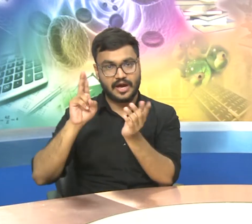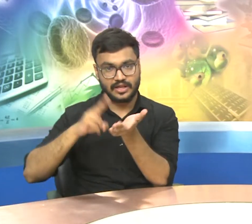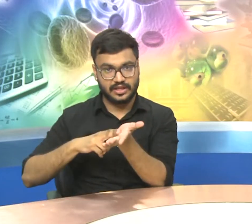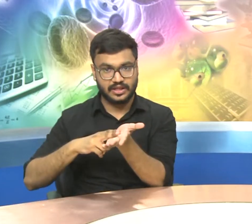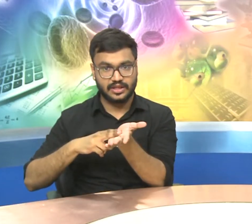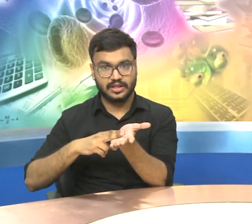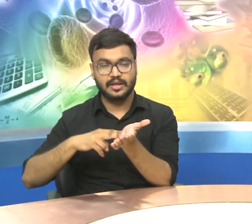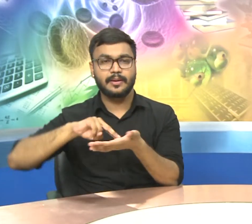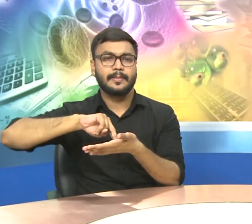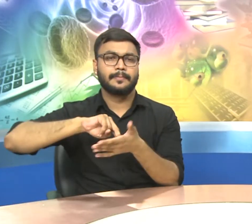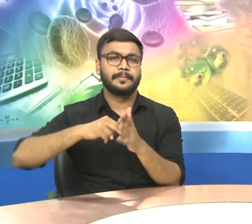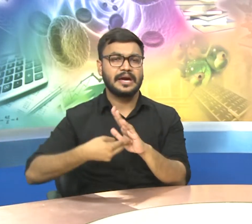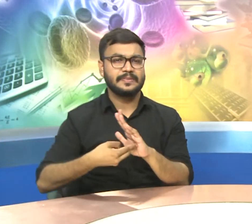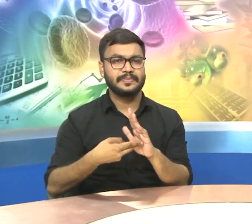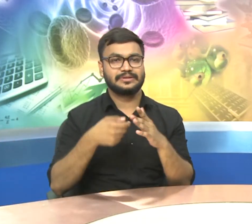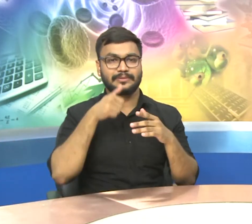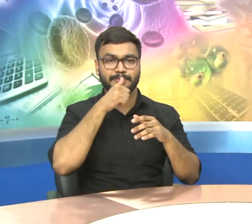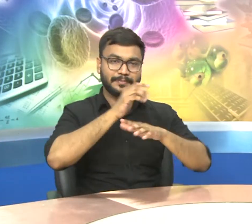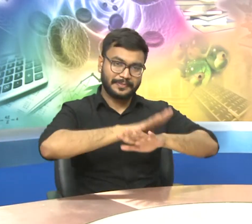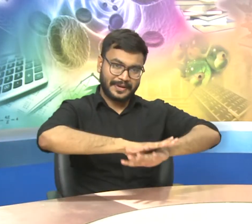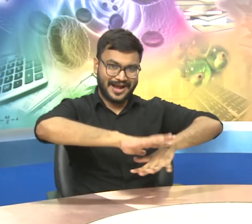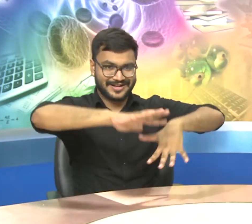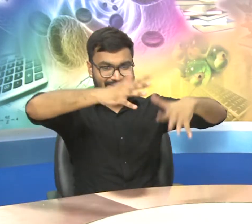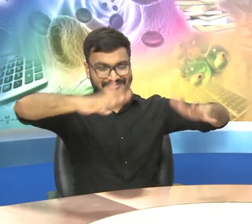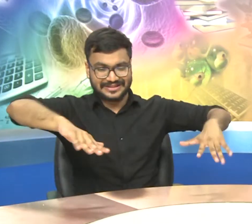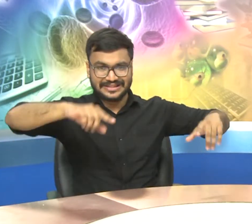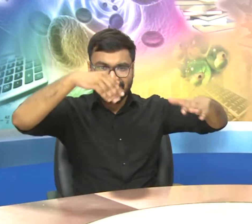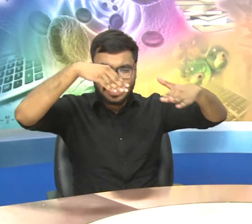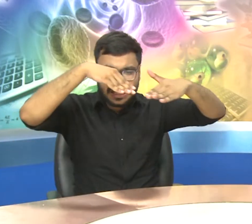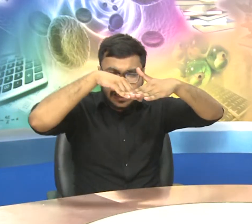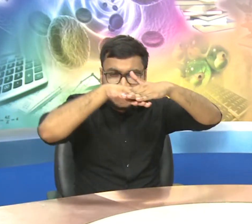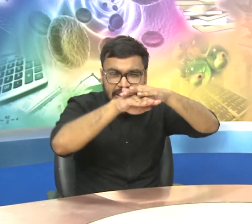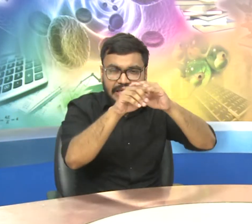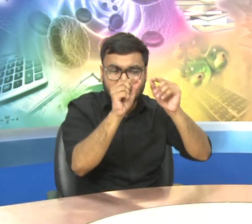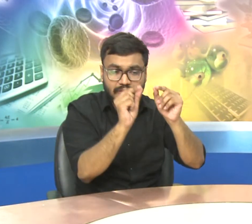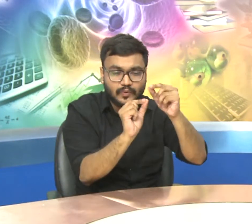They are tiny animals that float in water.